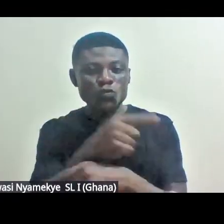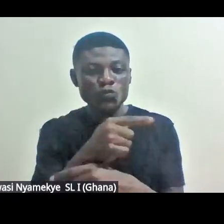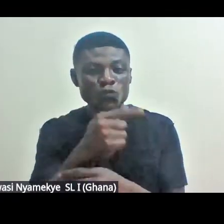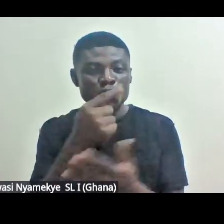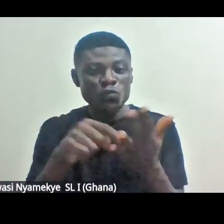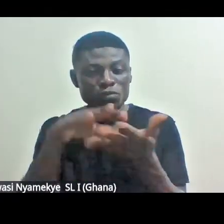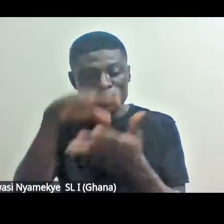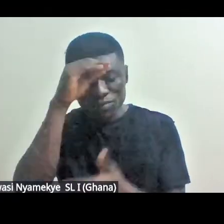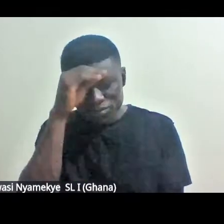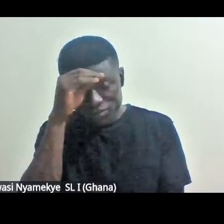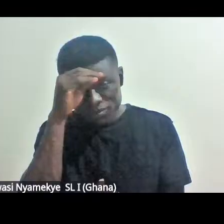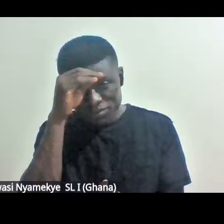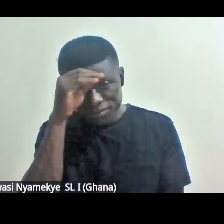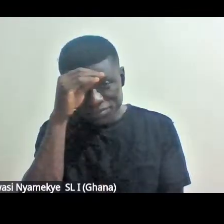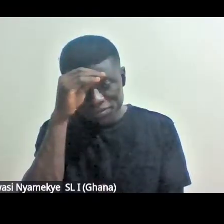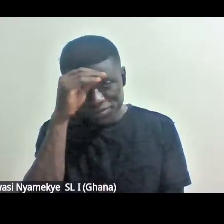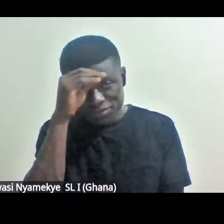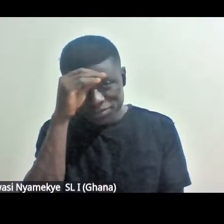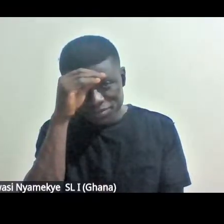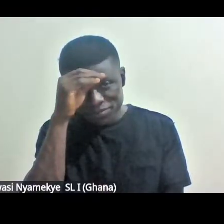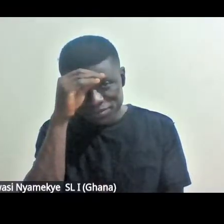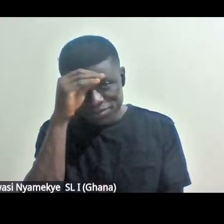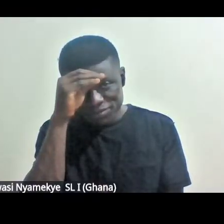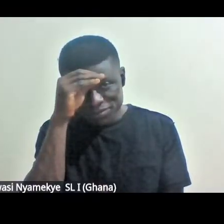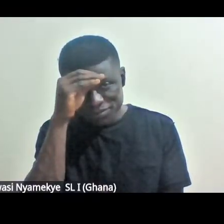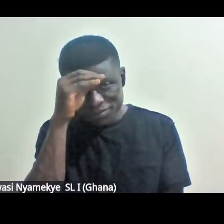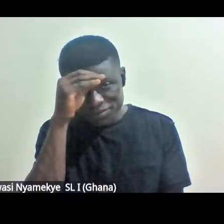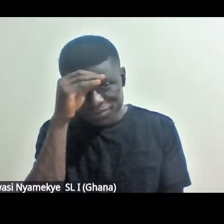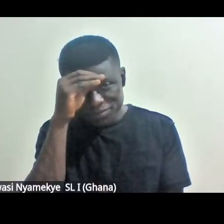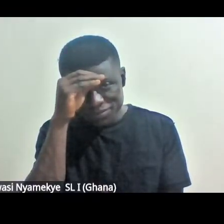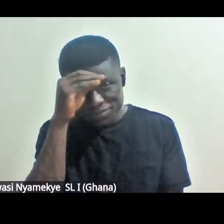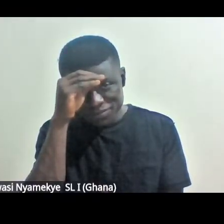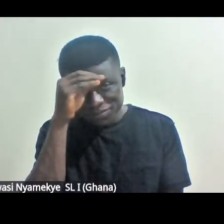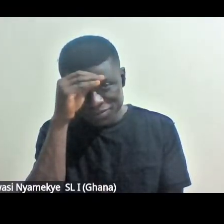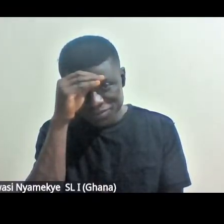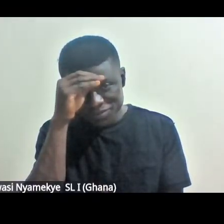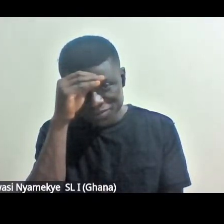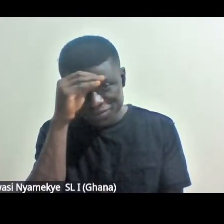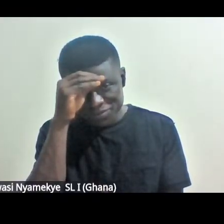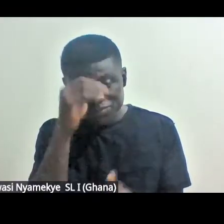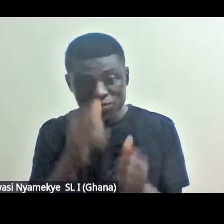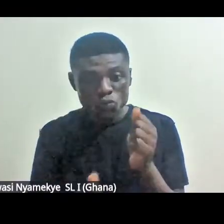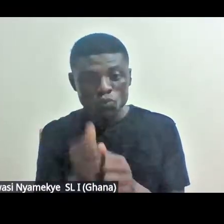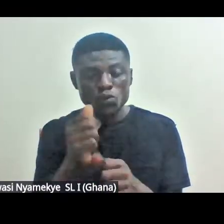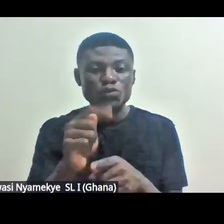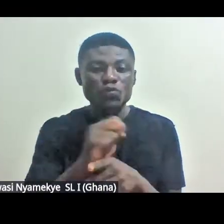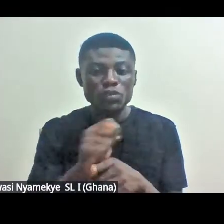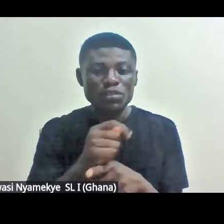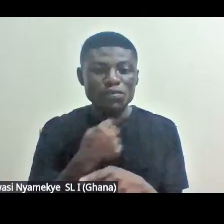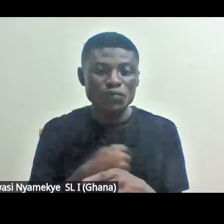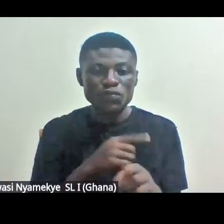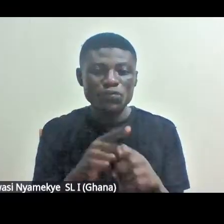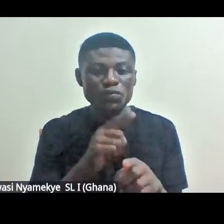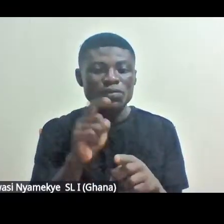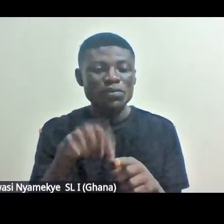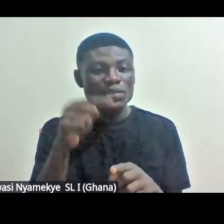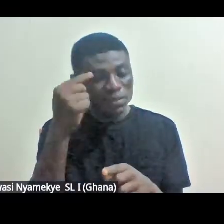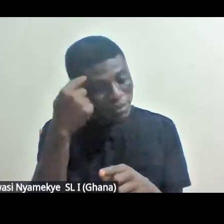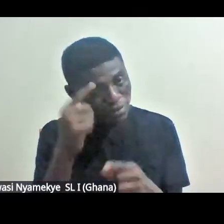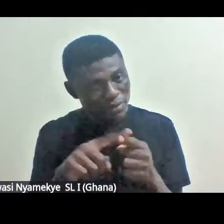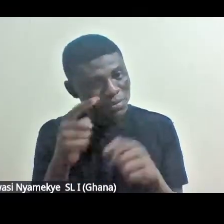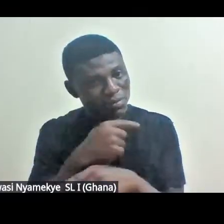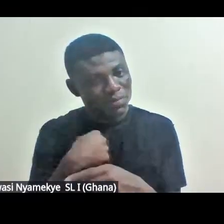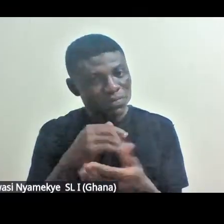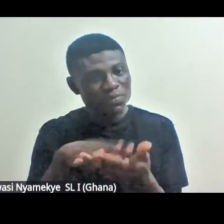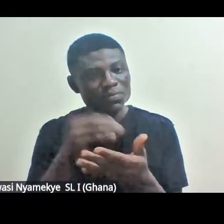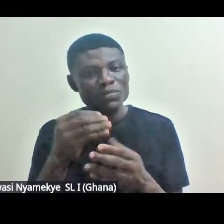have gained? Um, the usual trainings we do, I know that you might think, oh, today we are going up